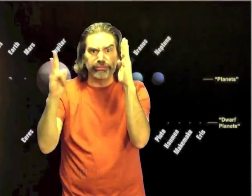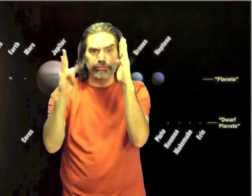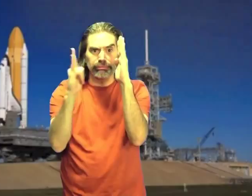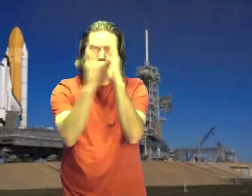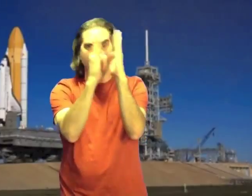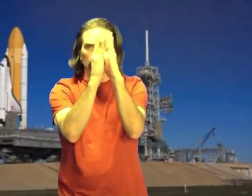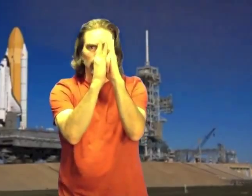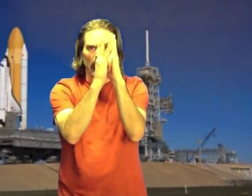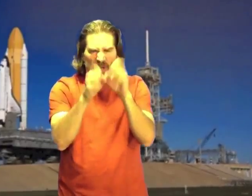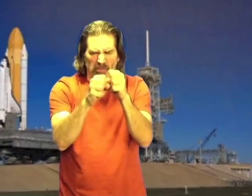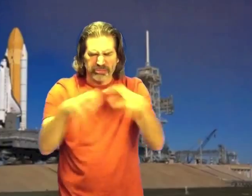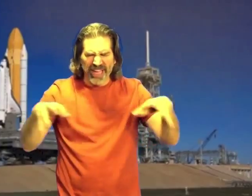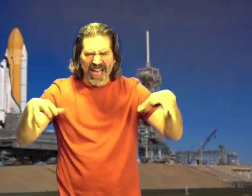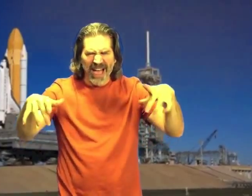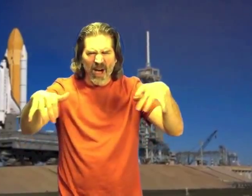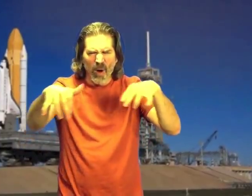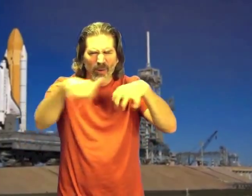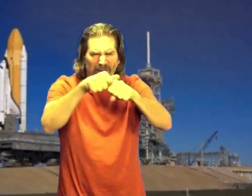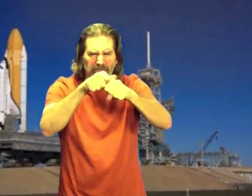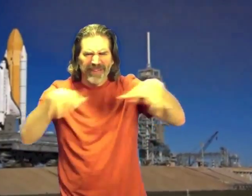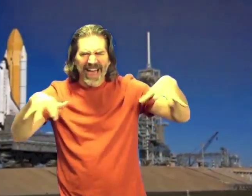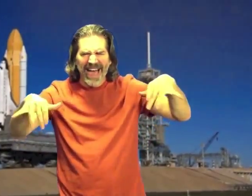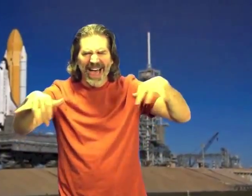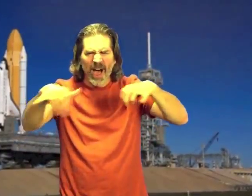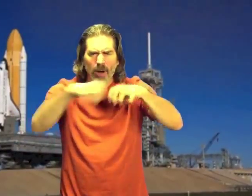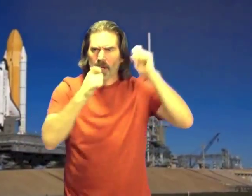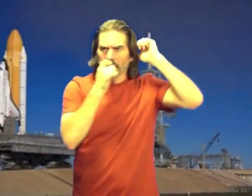as everyone prepares for the takeoff.